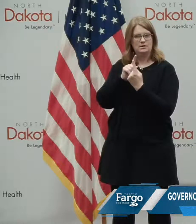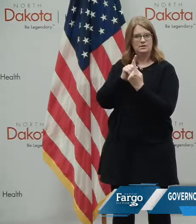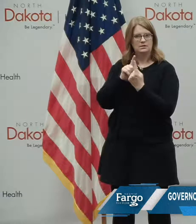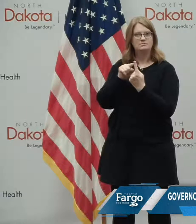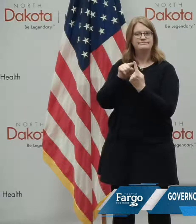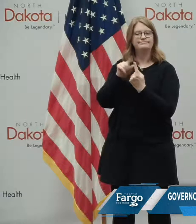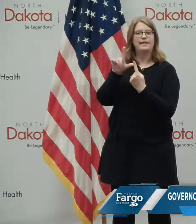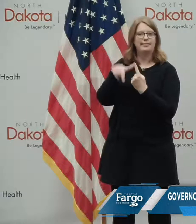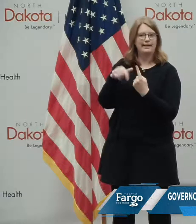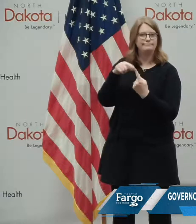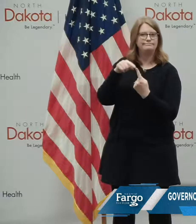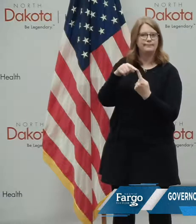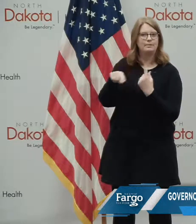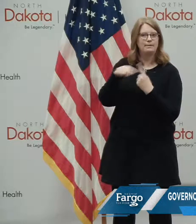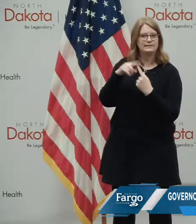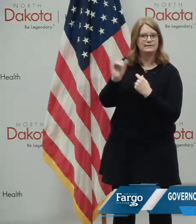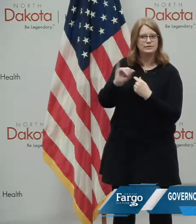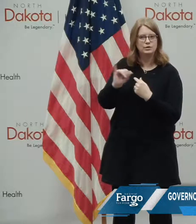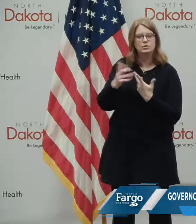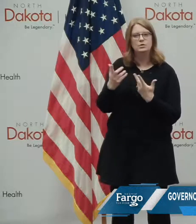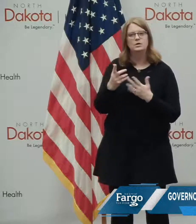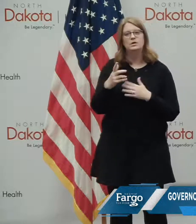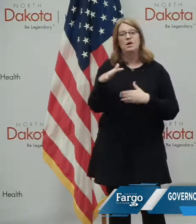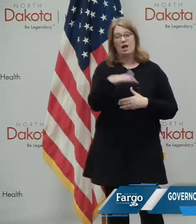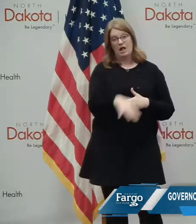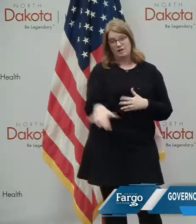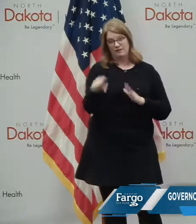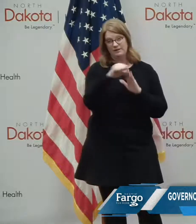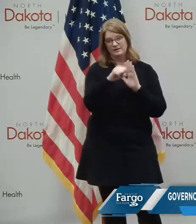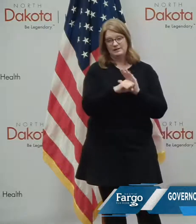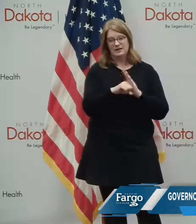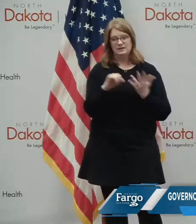were positive. Statewide, the numbers are a little bit higher. They're